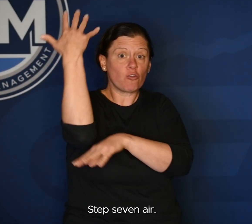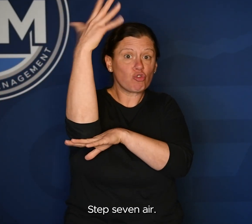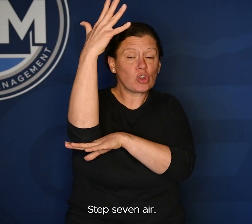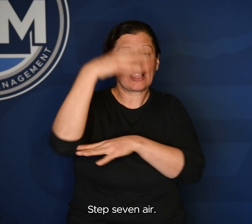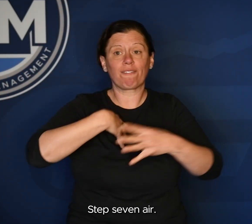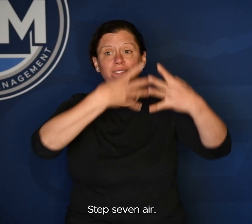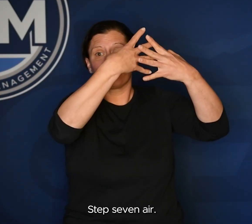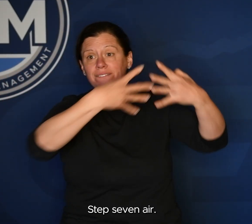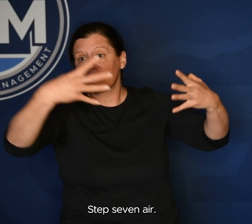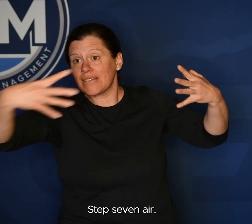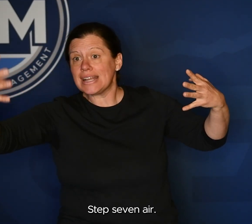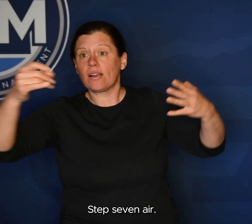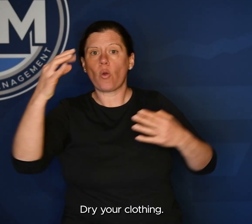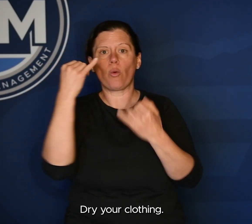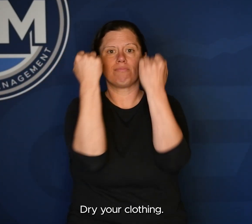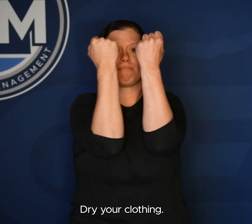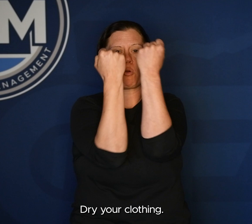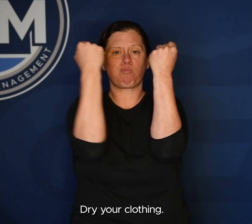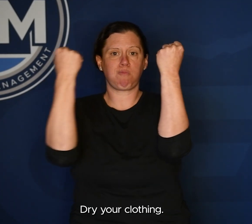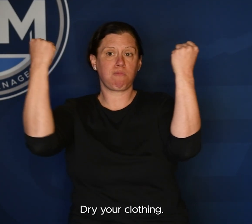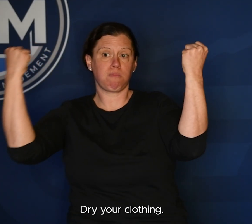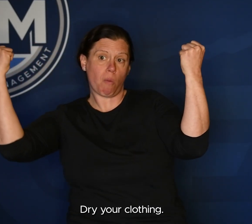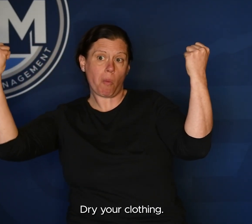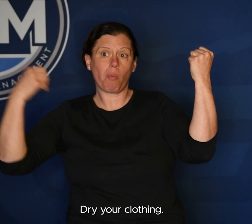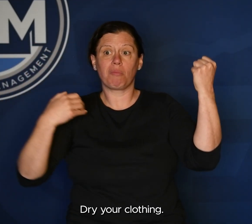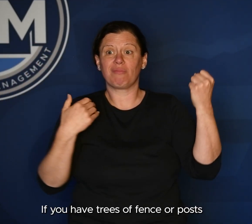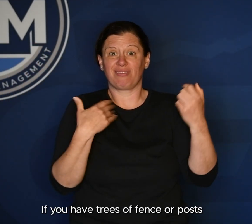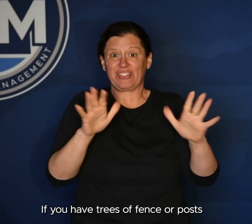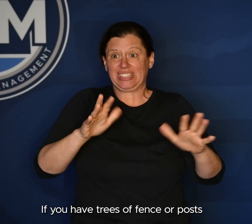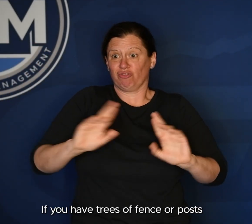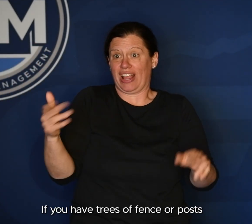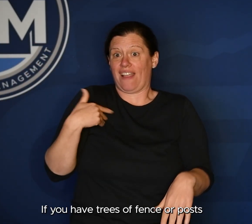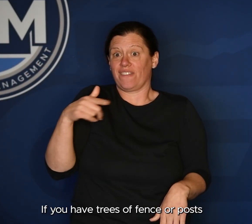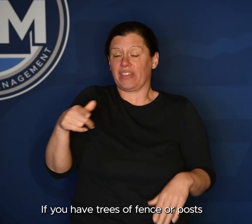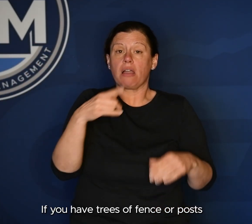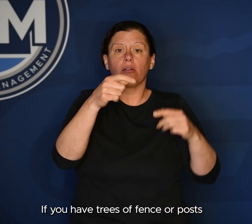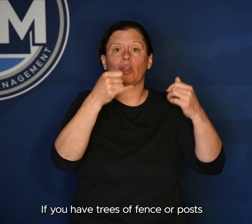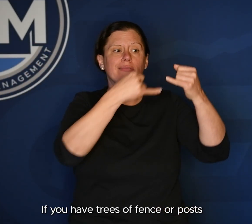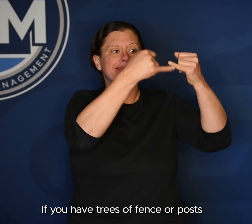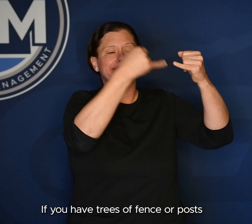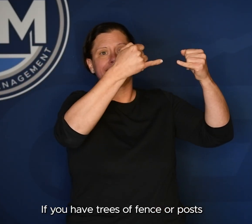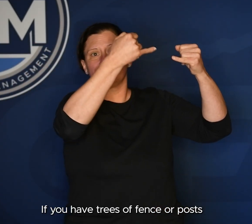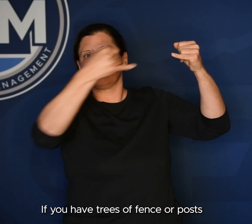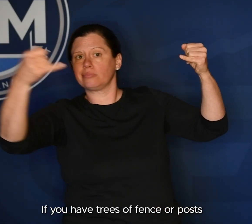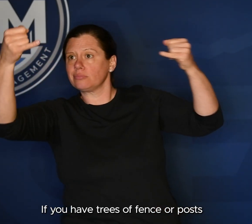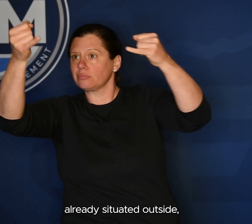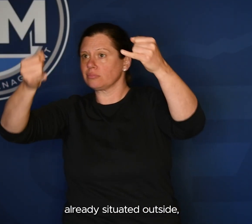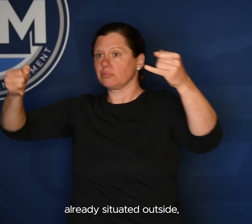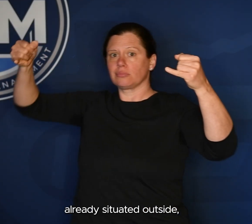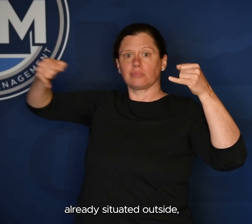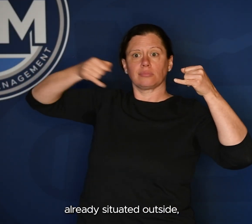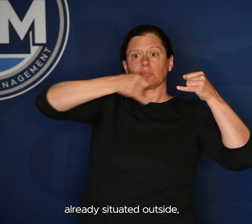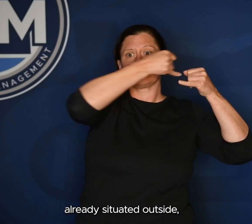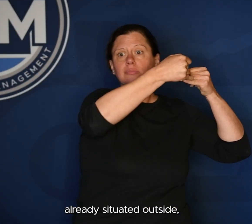Step 7. Air dry your clothing. If you have trees, a fence, or posts already situated